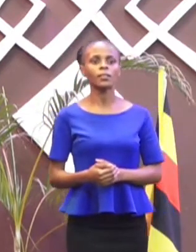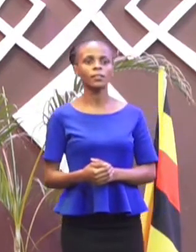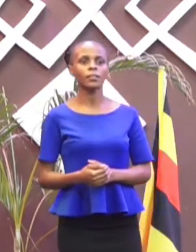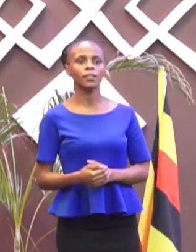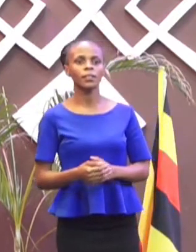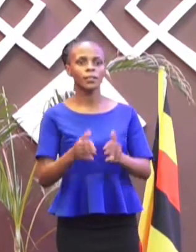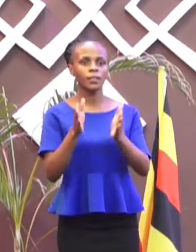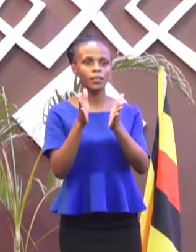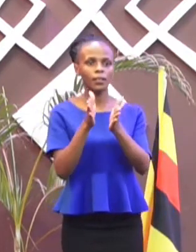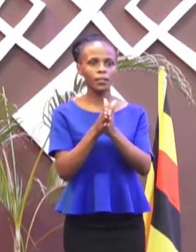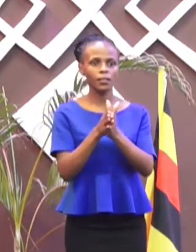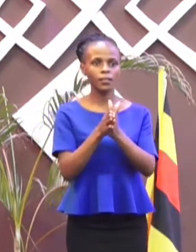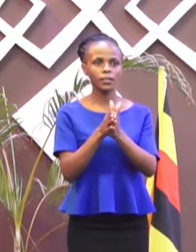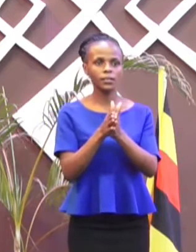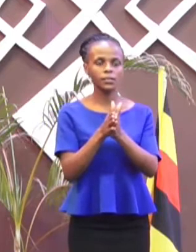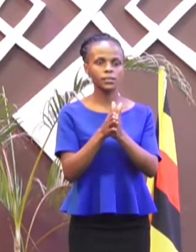you read